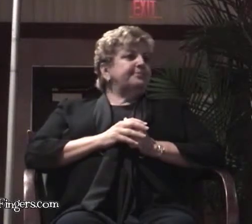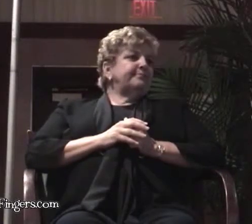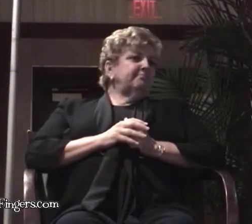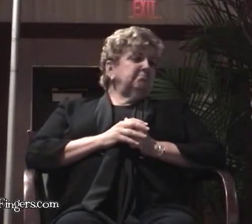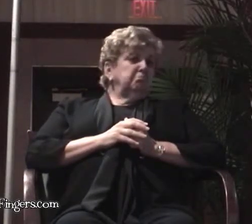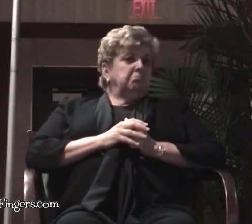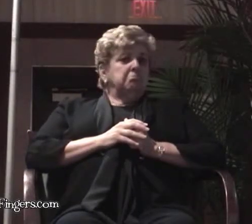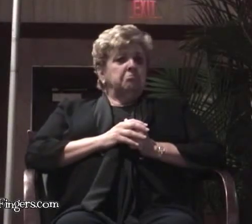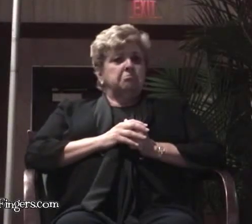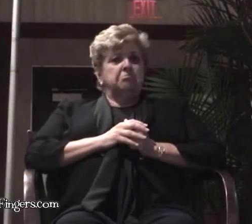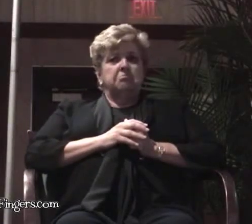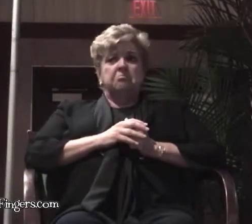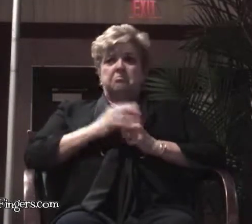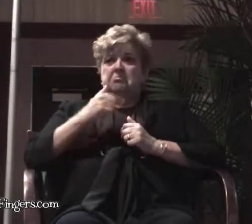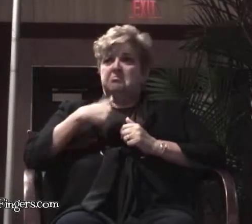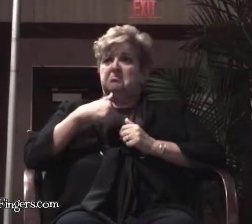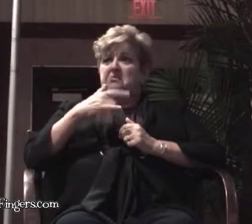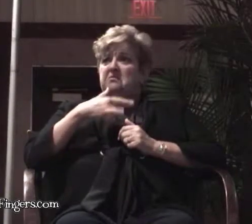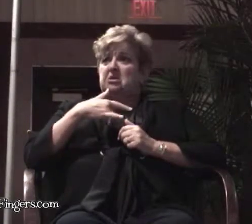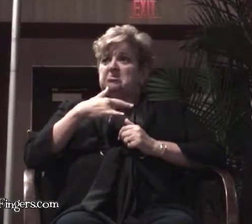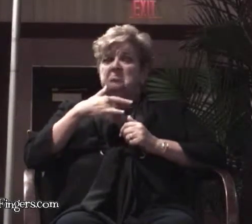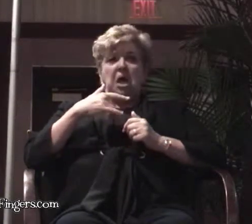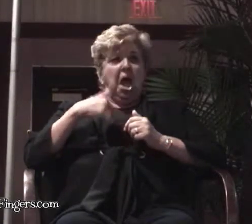in my world. I am plumb.